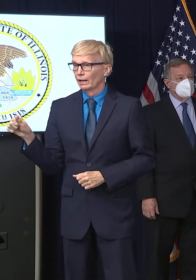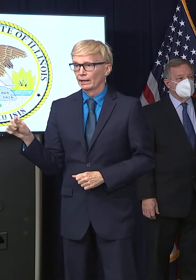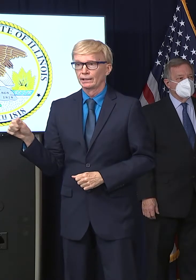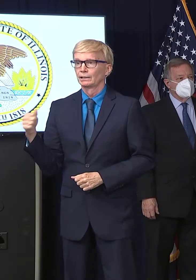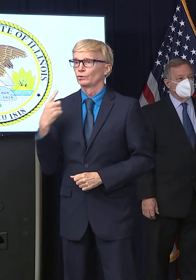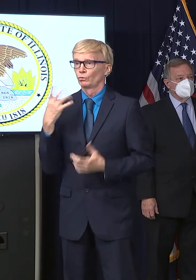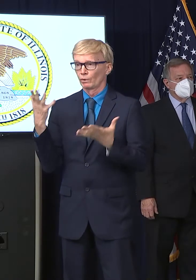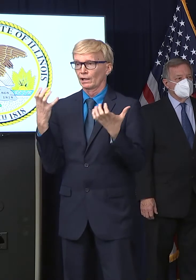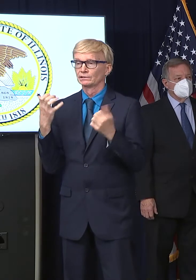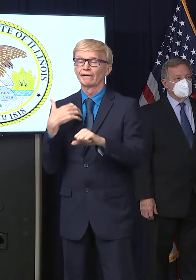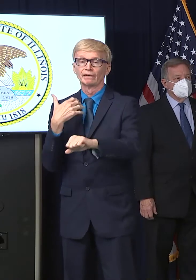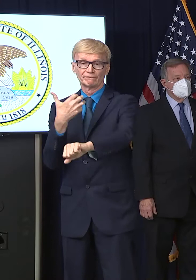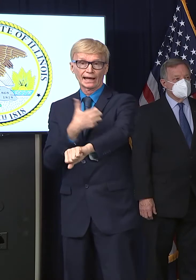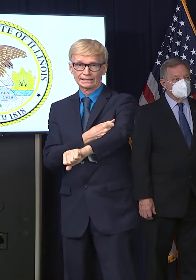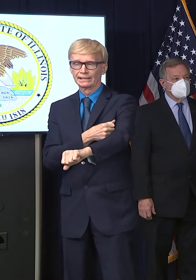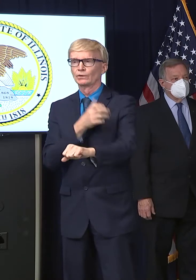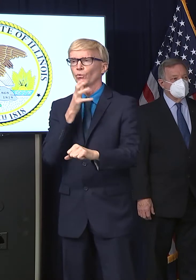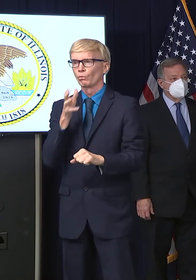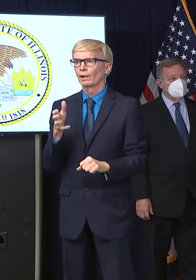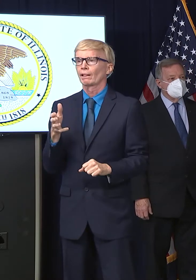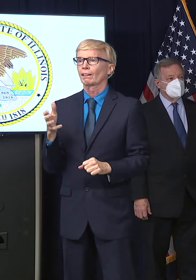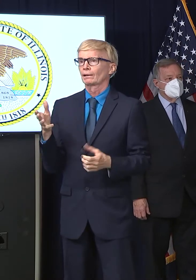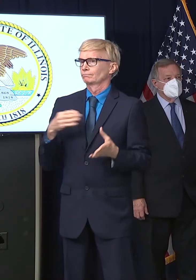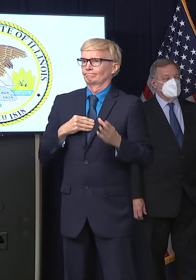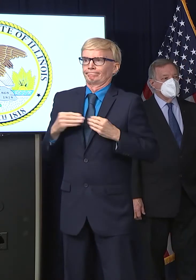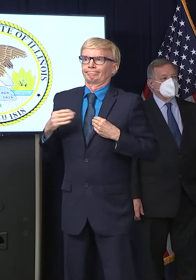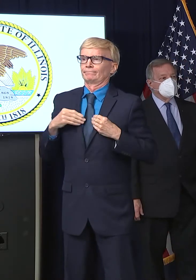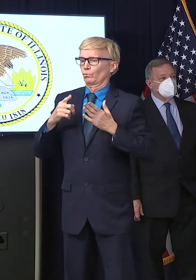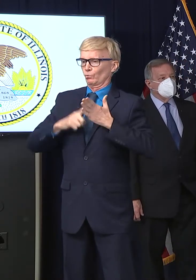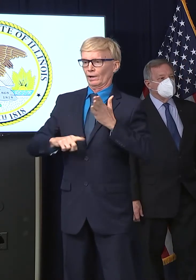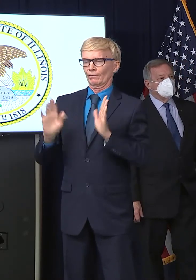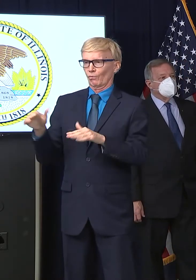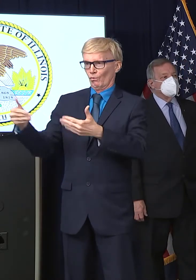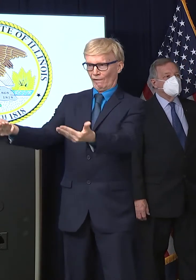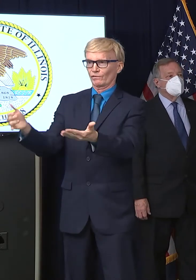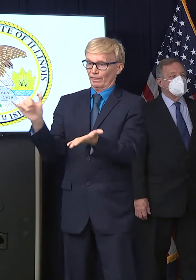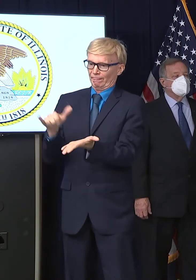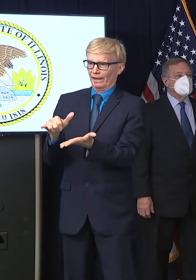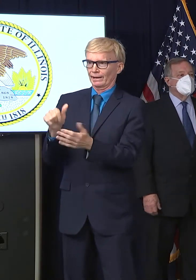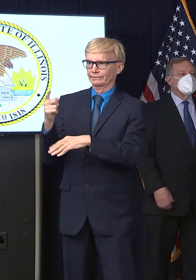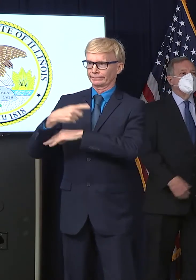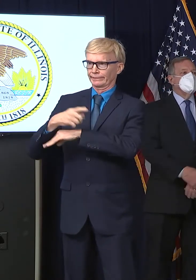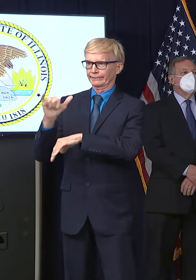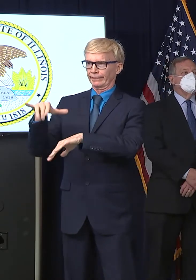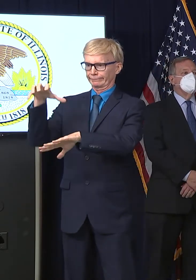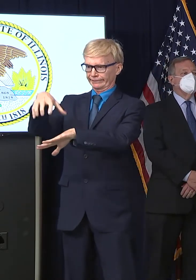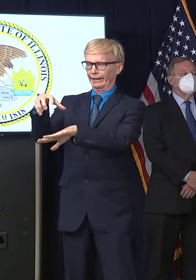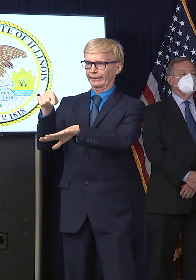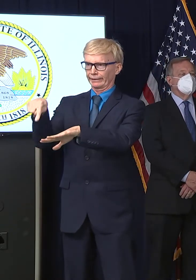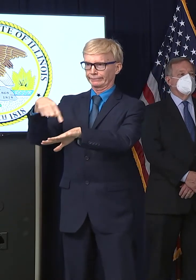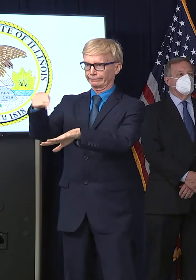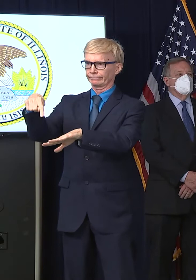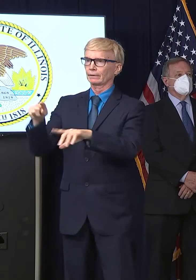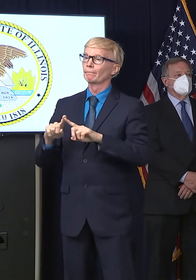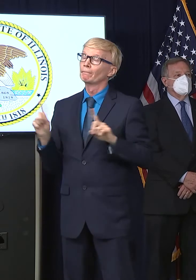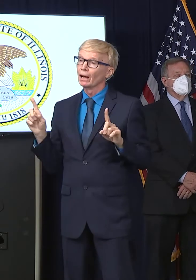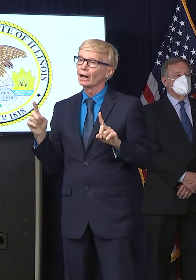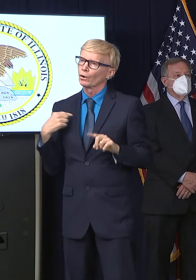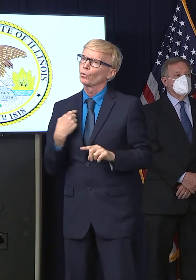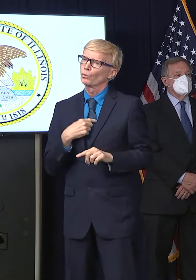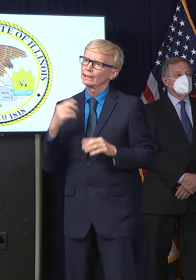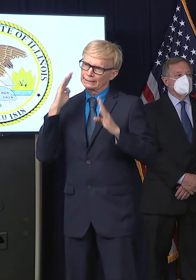get vaccinated will take whatever the vaccine is that we're offering at that location, but our expectation is that we will be able to